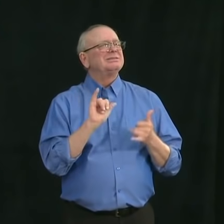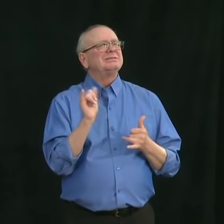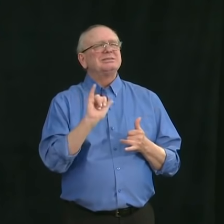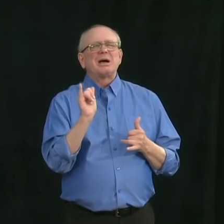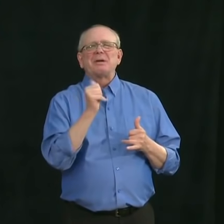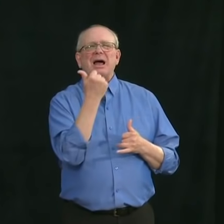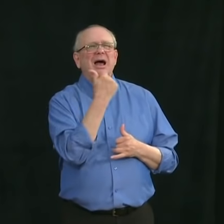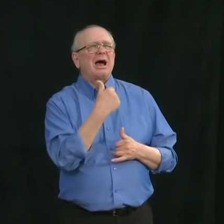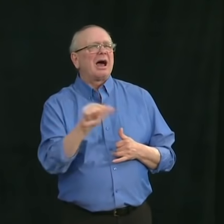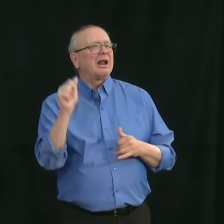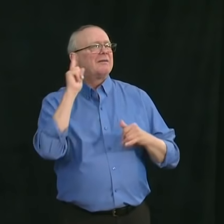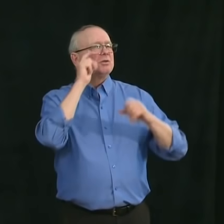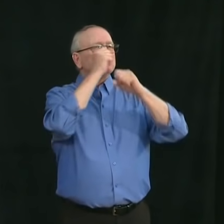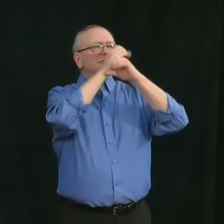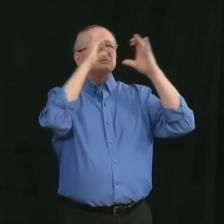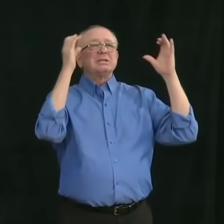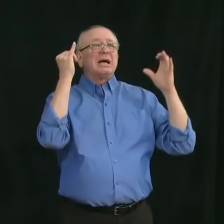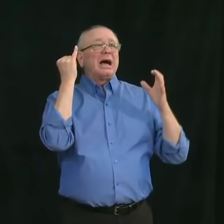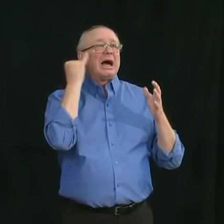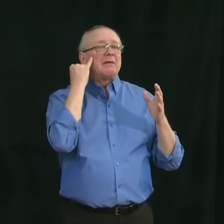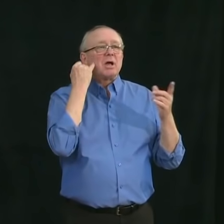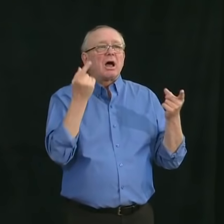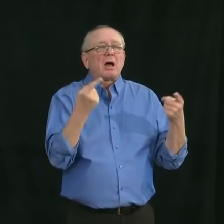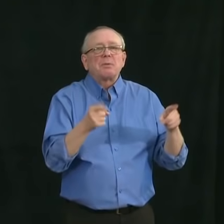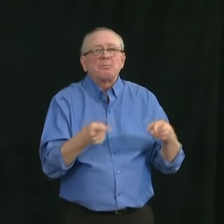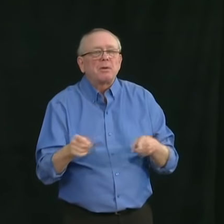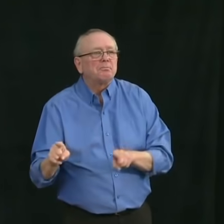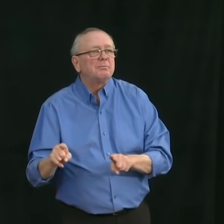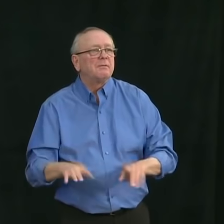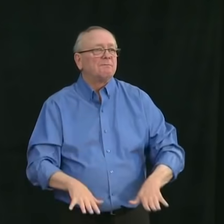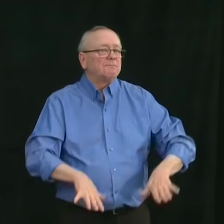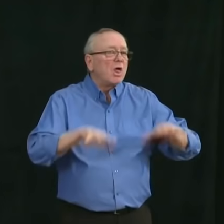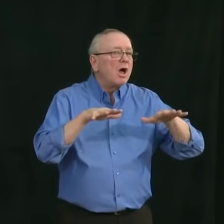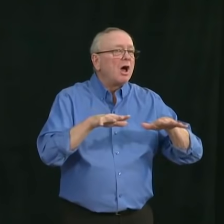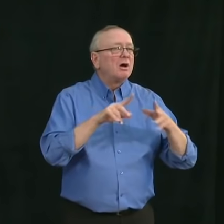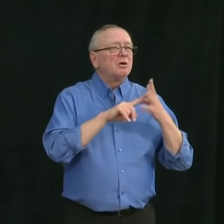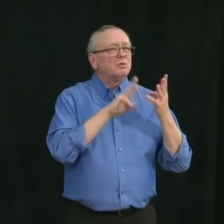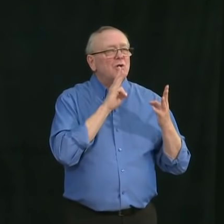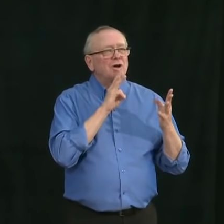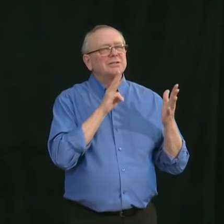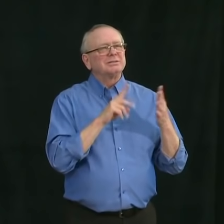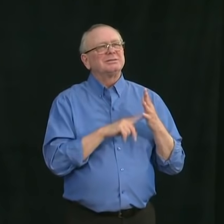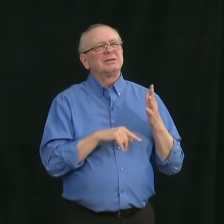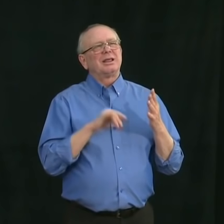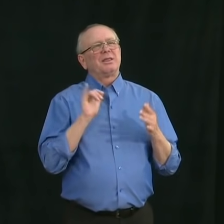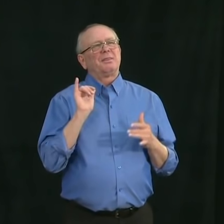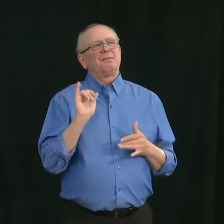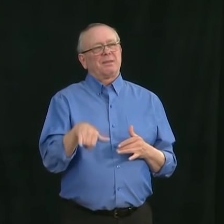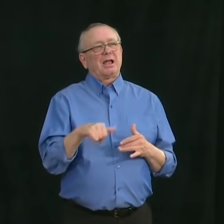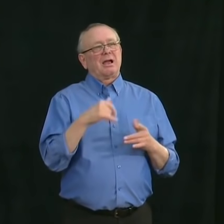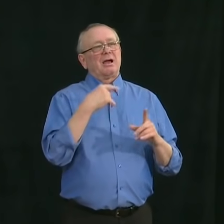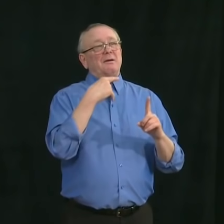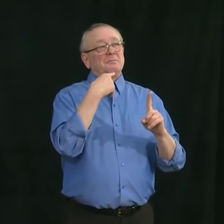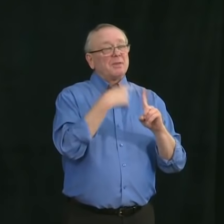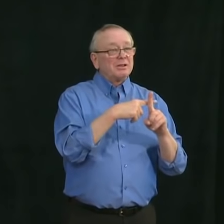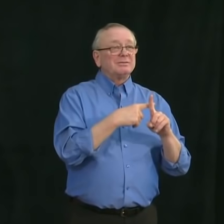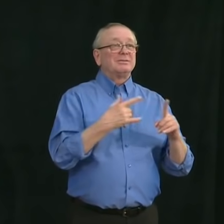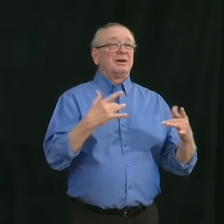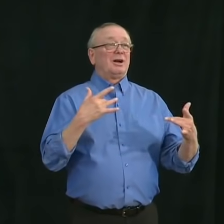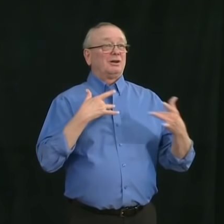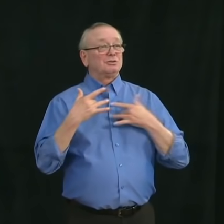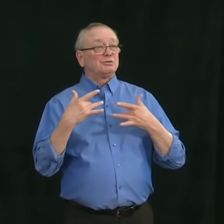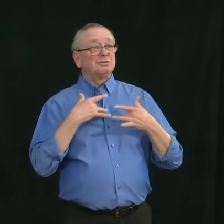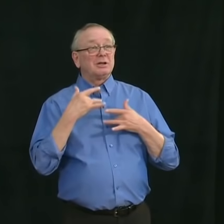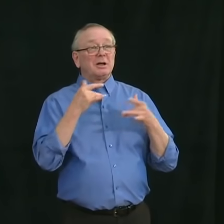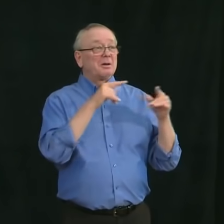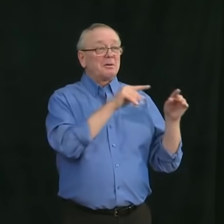those health risks surface. And of course, then layering on top of that the concerns about people moving from one part of the province to